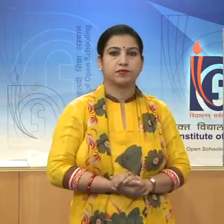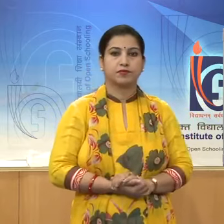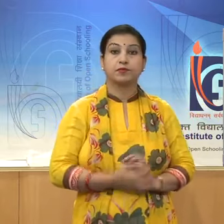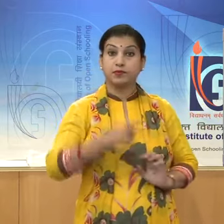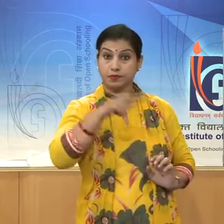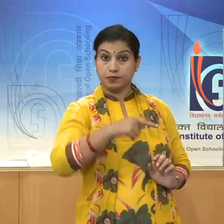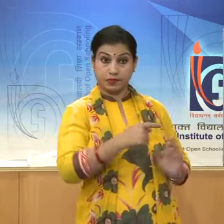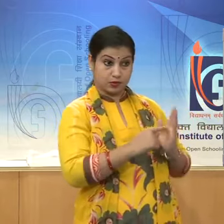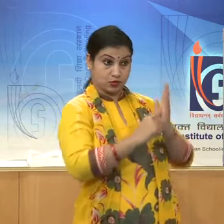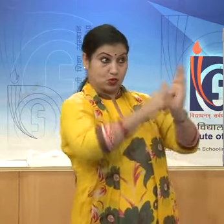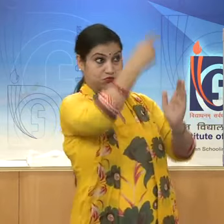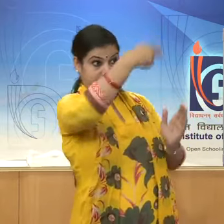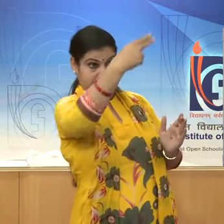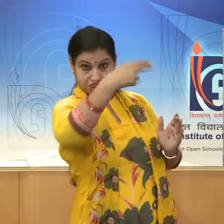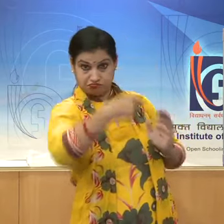The representation of the